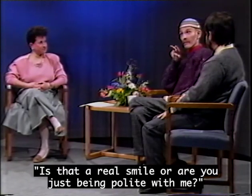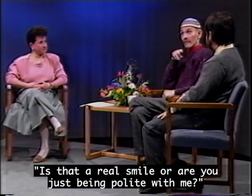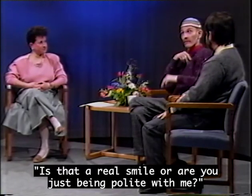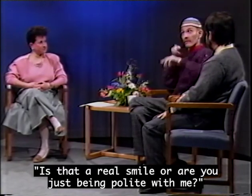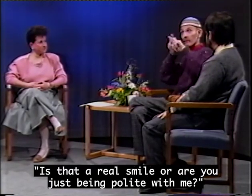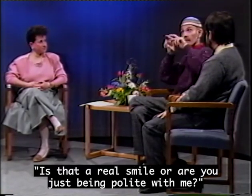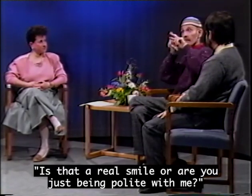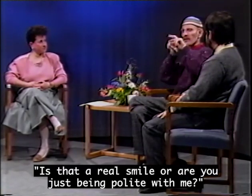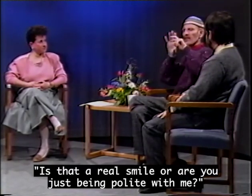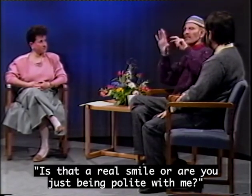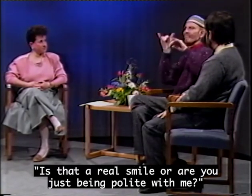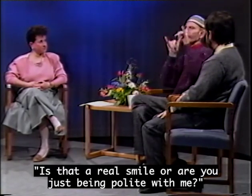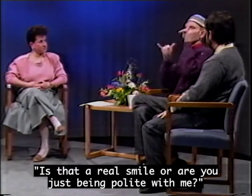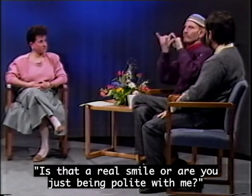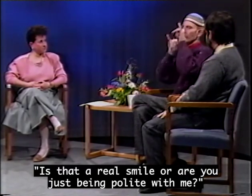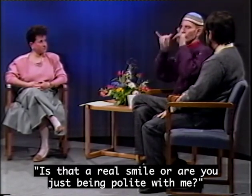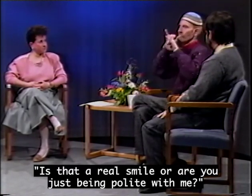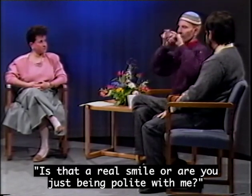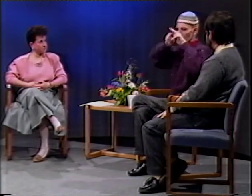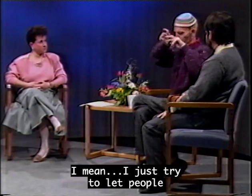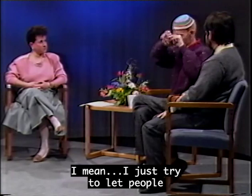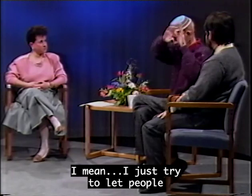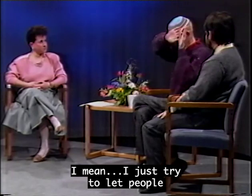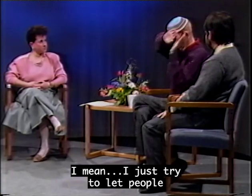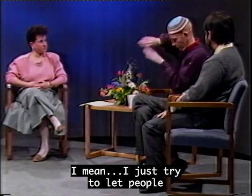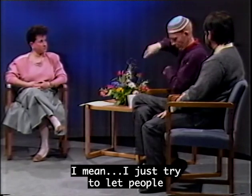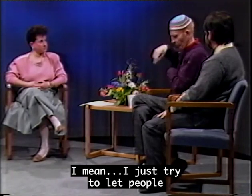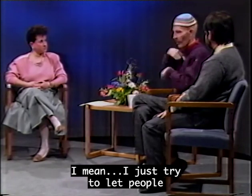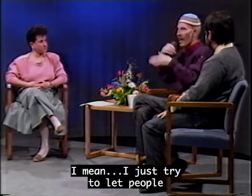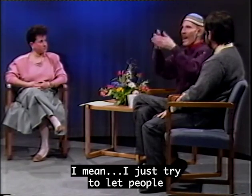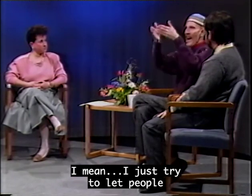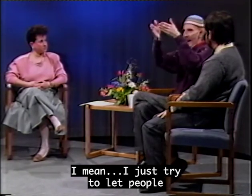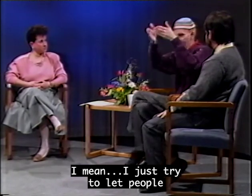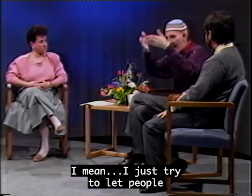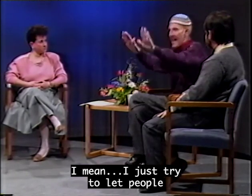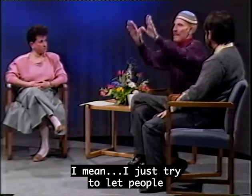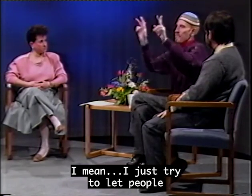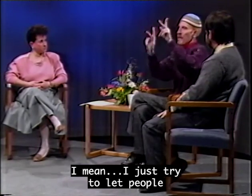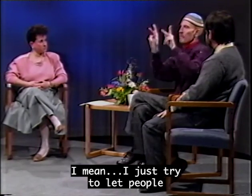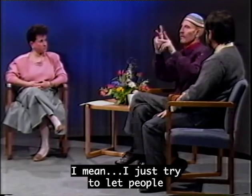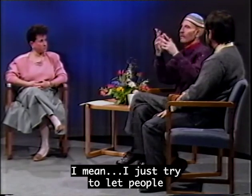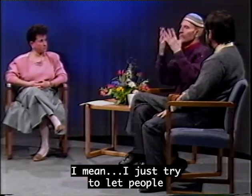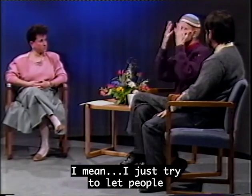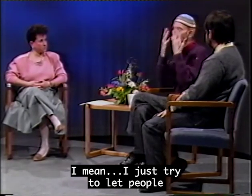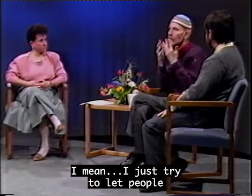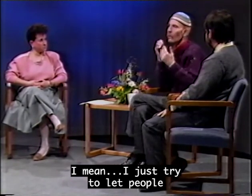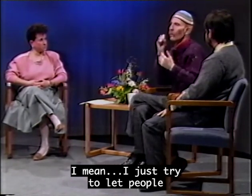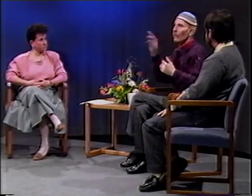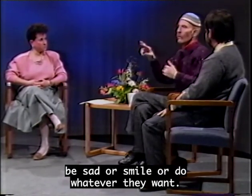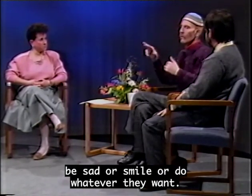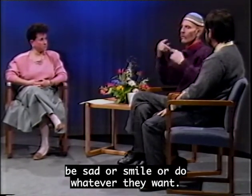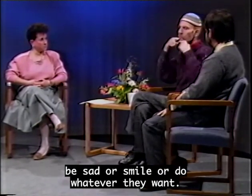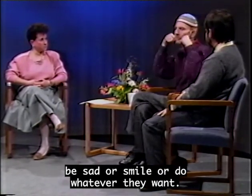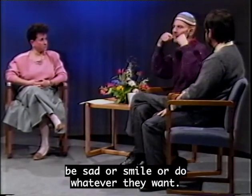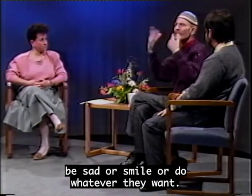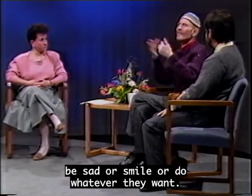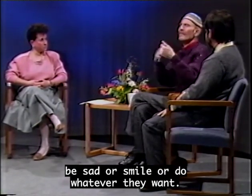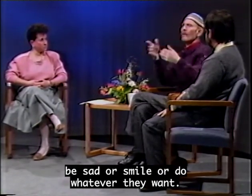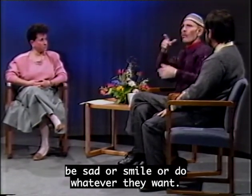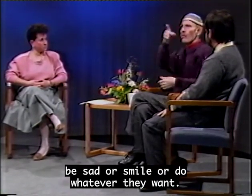real smile or are you just being polite with me? I mean, I just try to let people be sad or smile